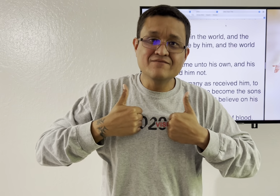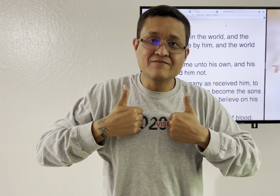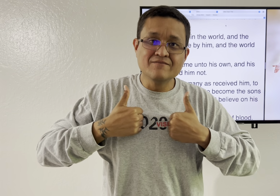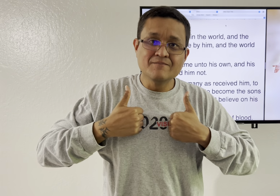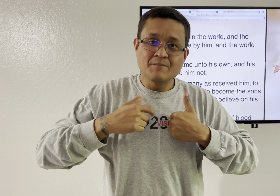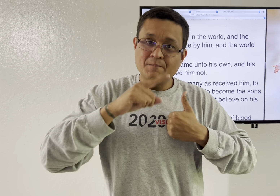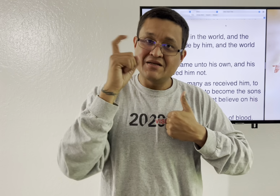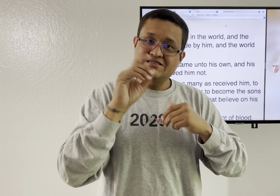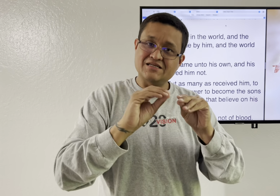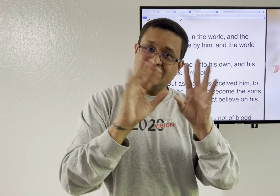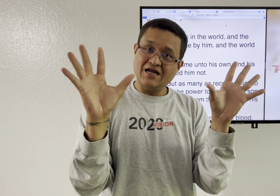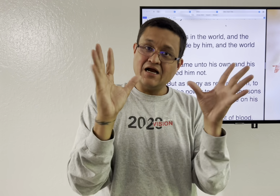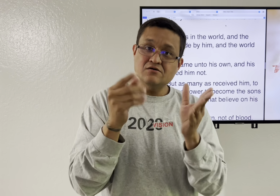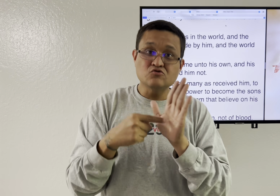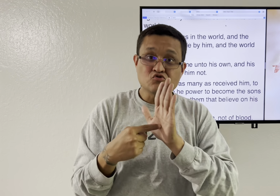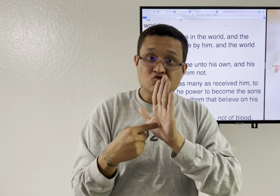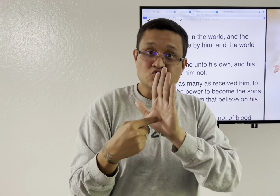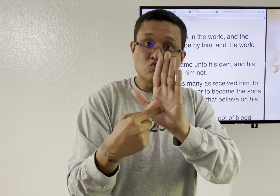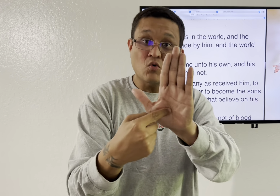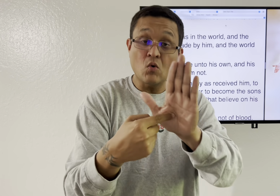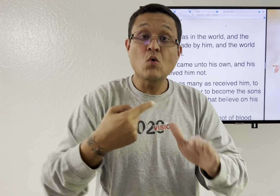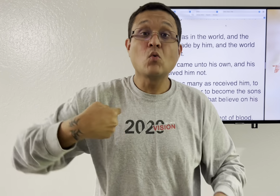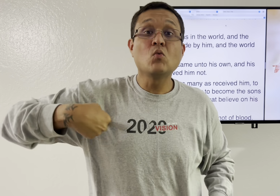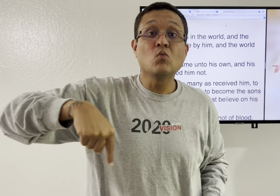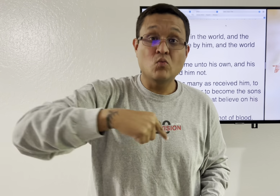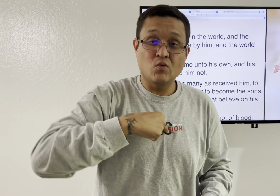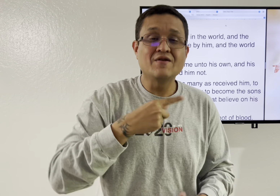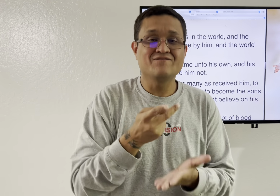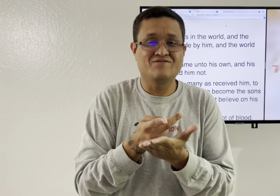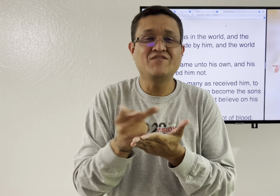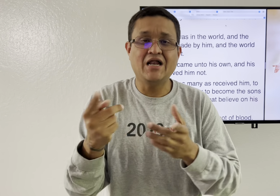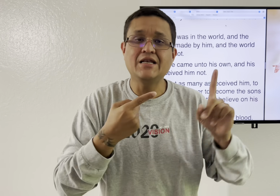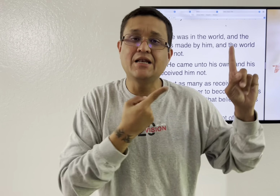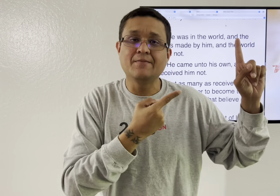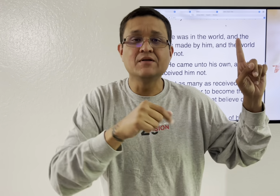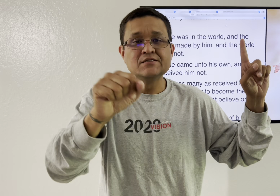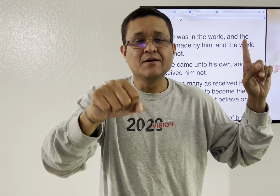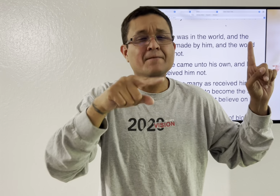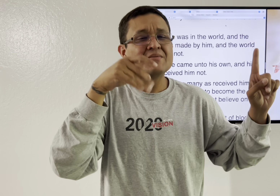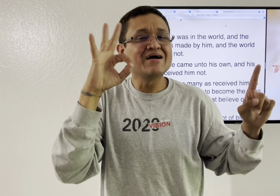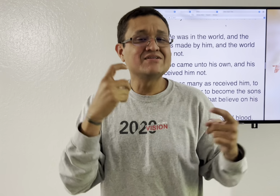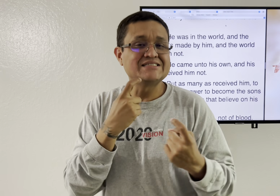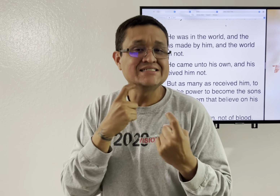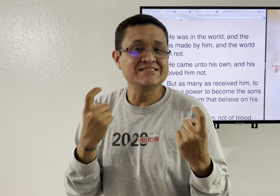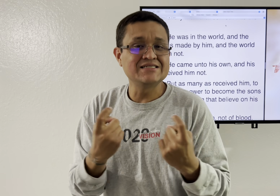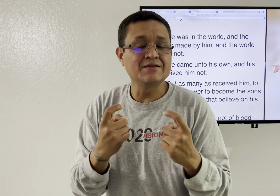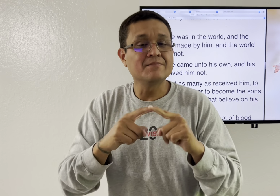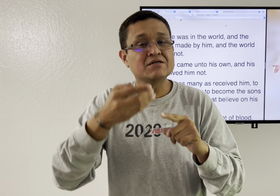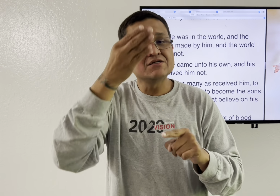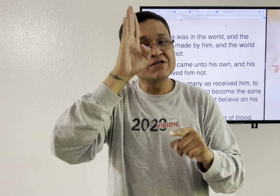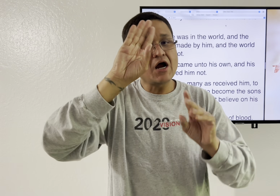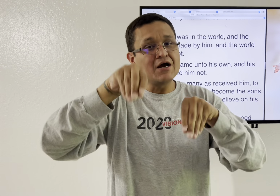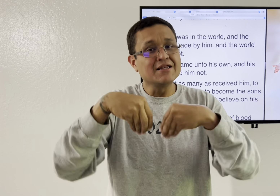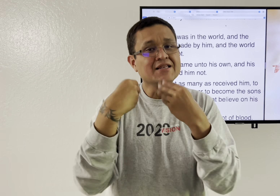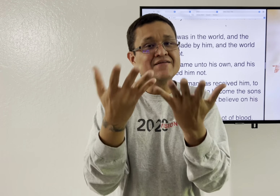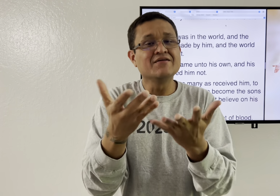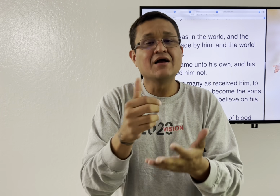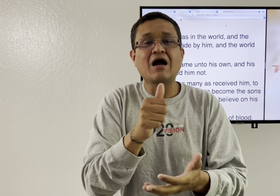Yes, he owns us. He gave us life. And yes, sometimes we will fail him because of our